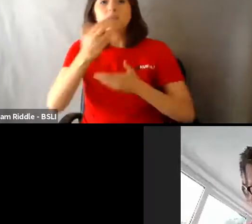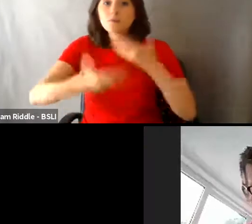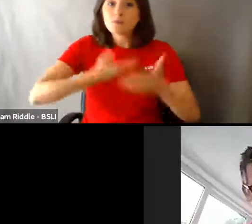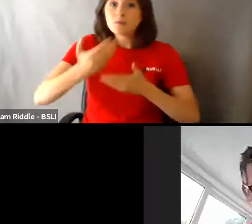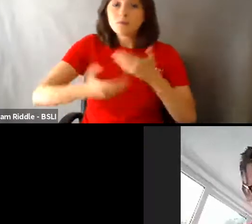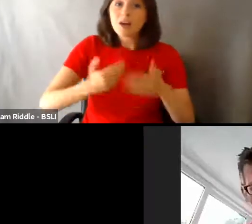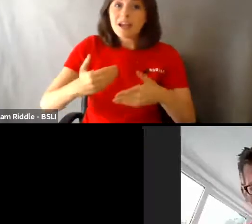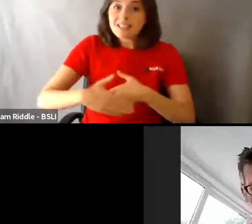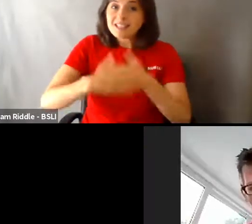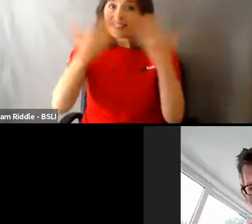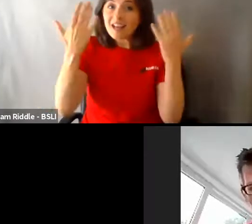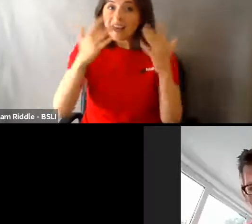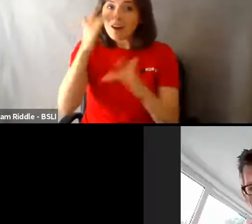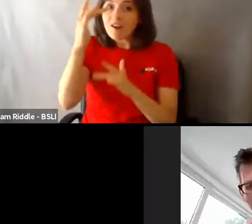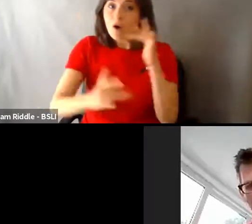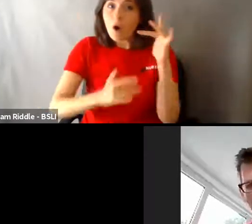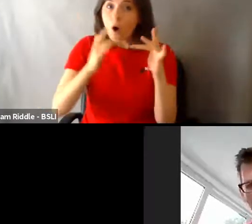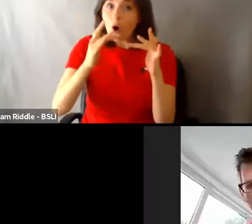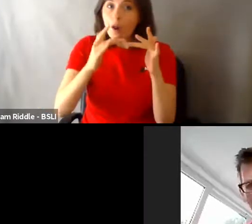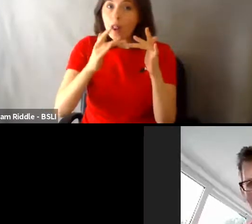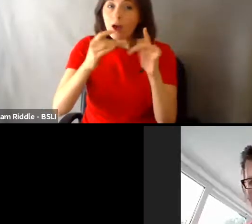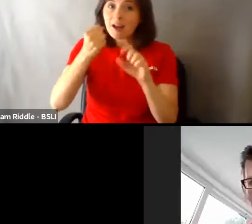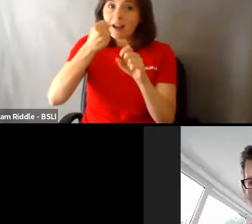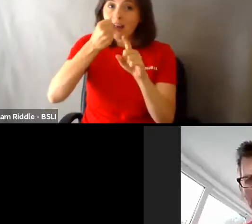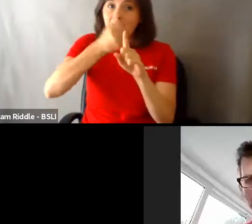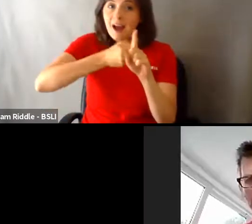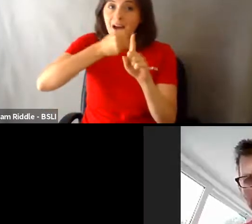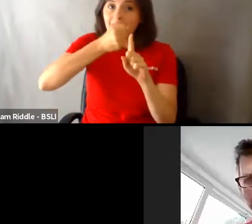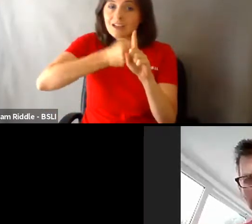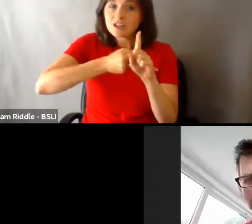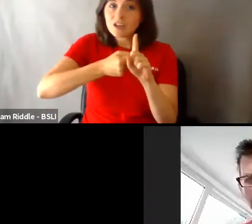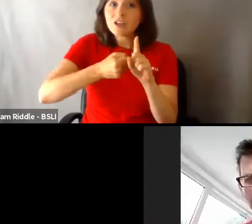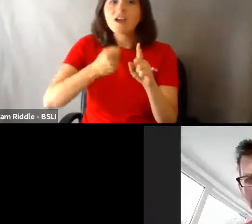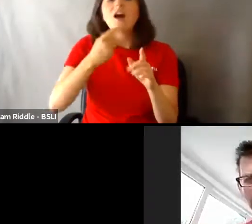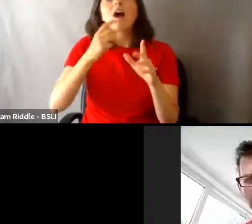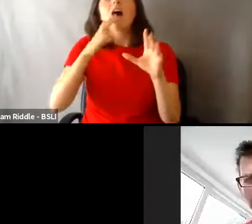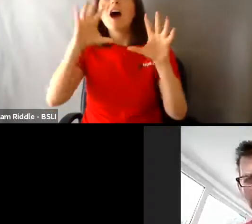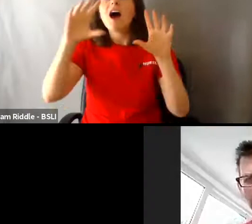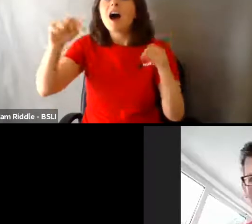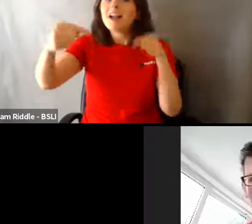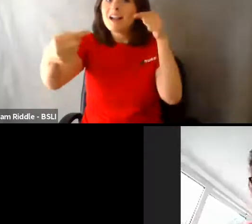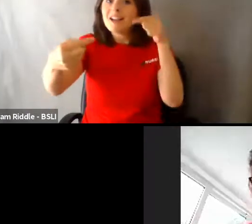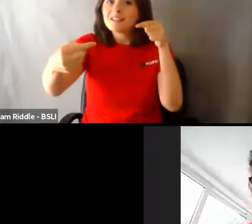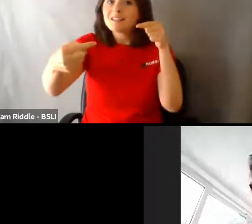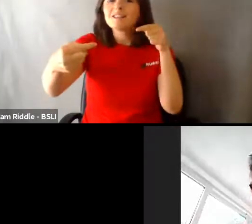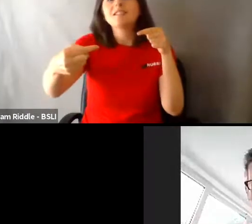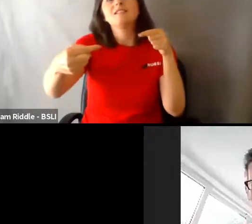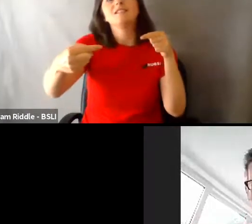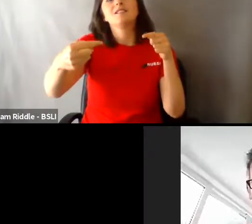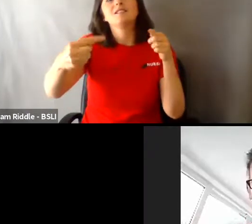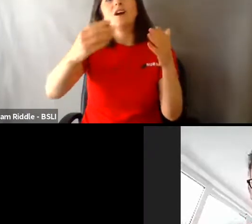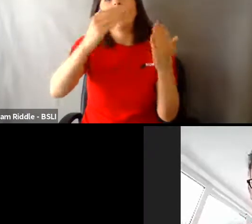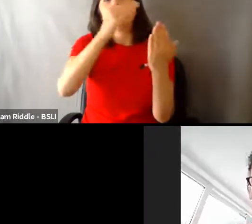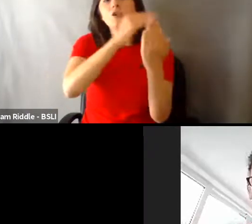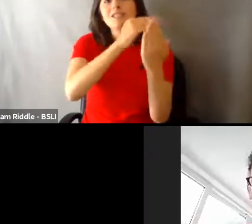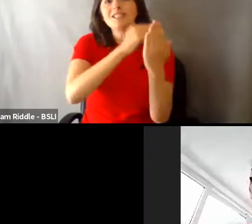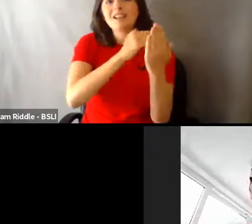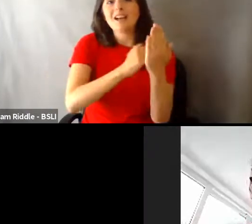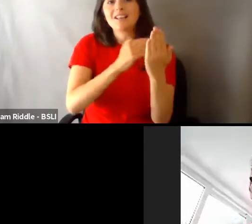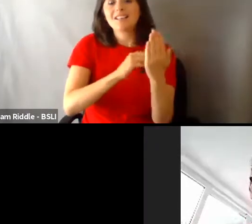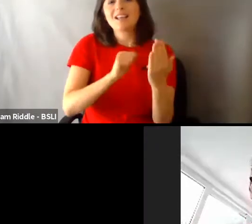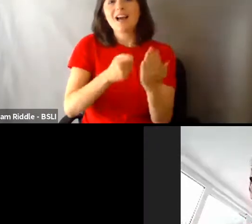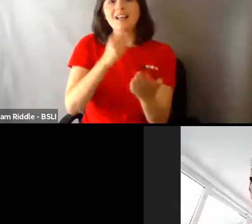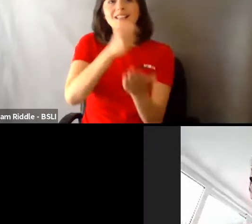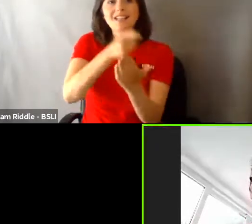Action against the reintroduction of conditionality and sanctions. Okay, Mark, hi.